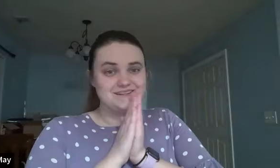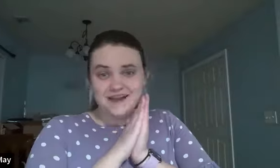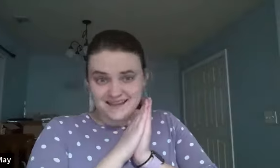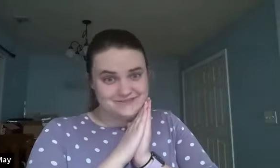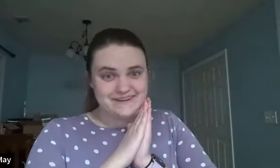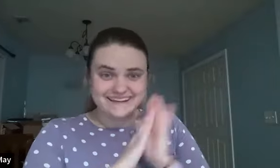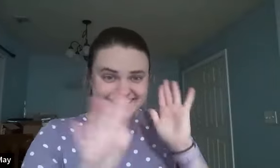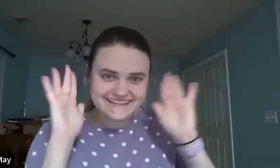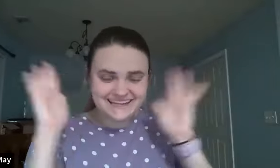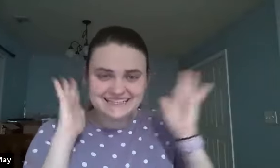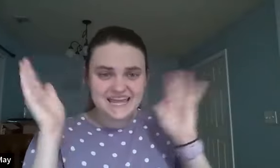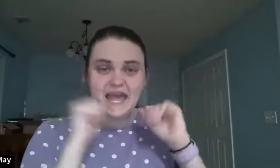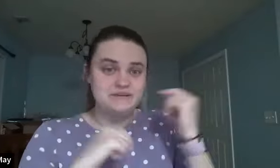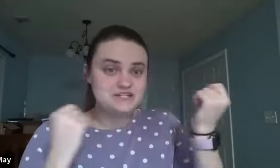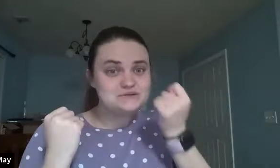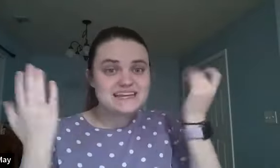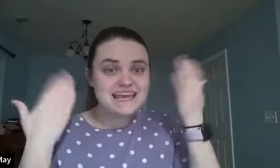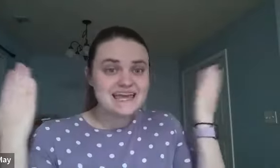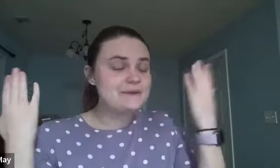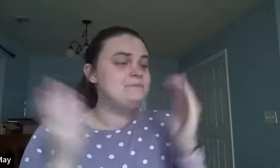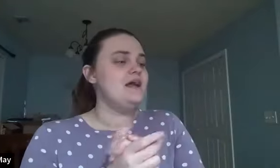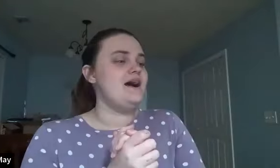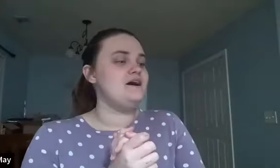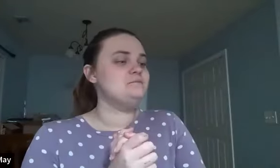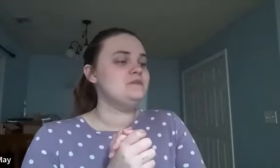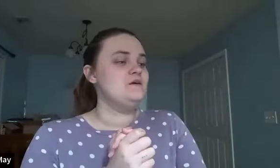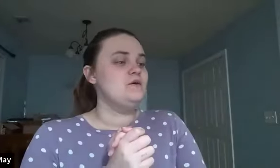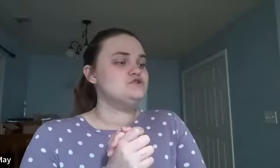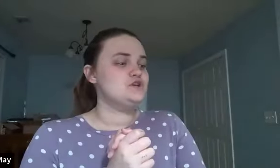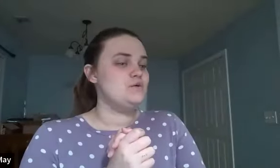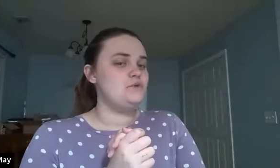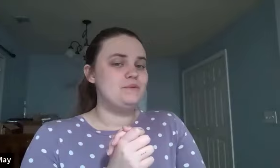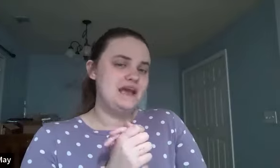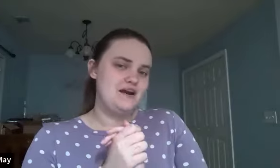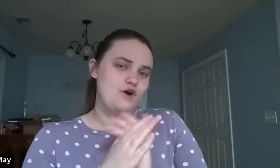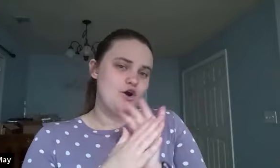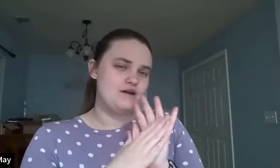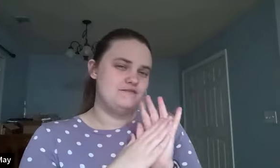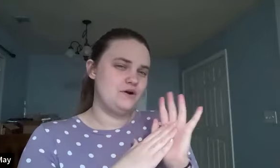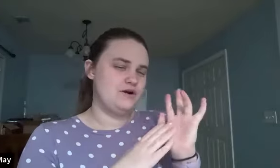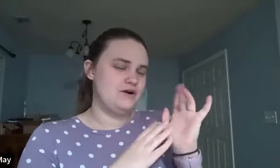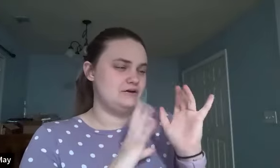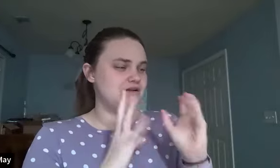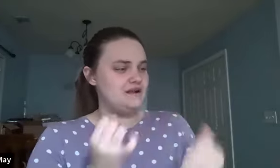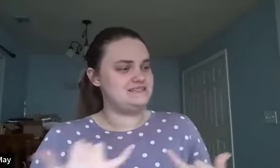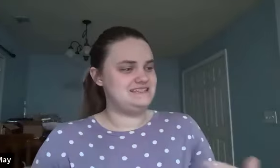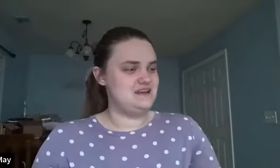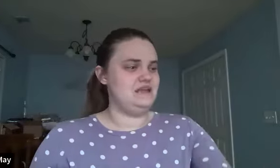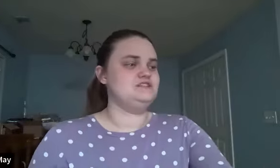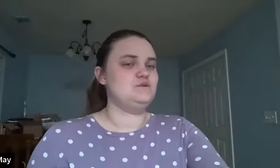So hi everybody. Happy Tuesday. So what we have on for our class tonight is going